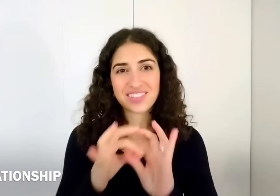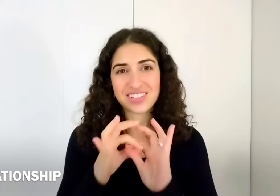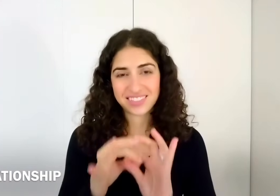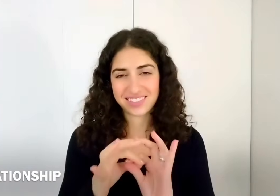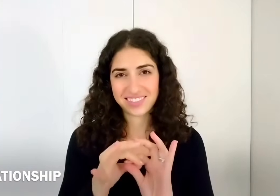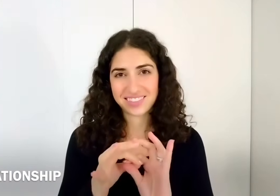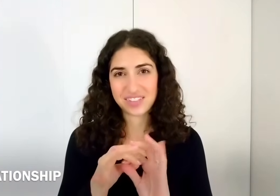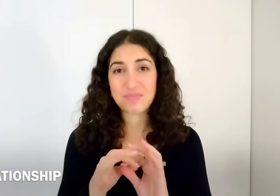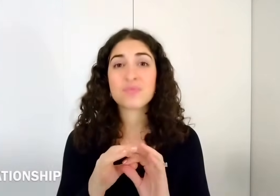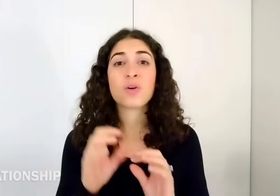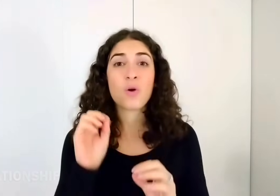relationship.